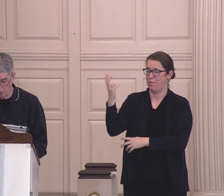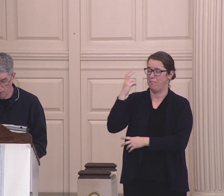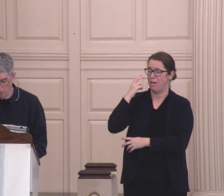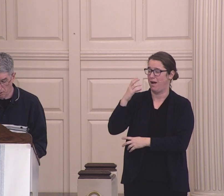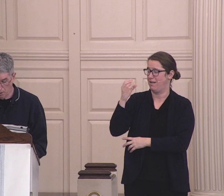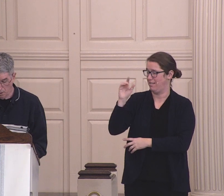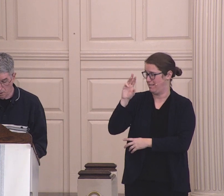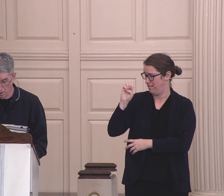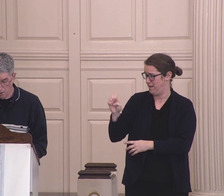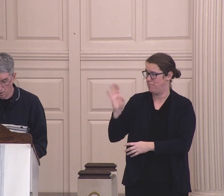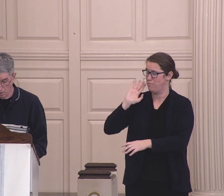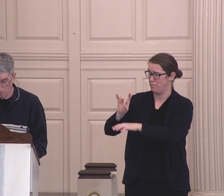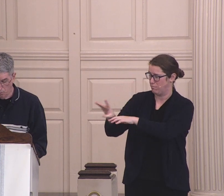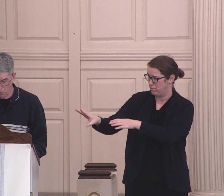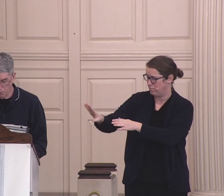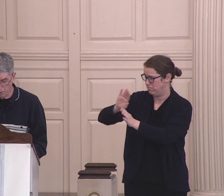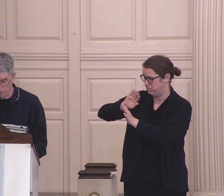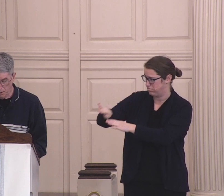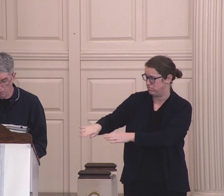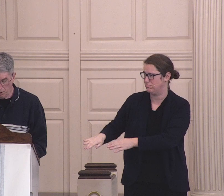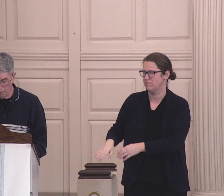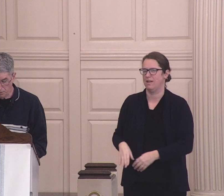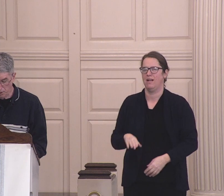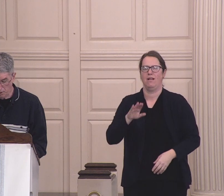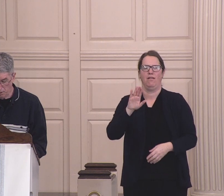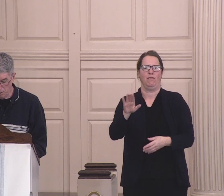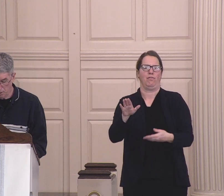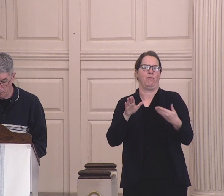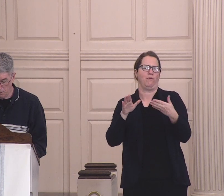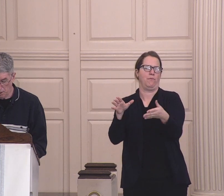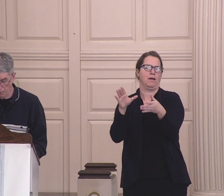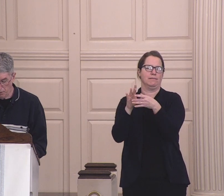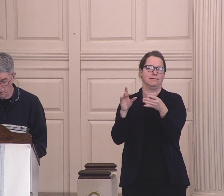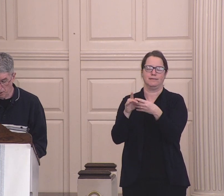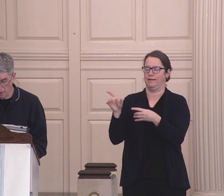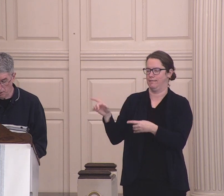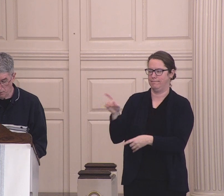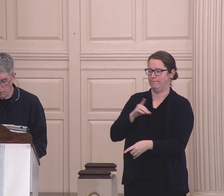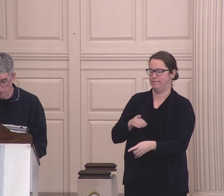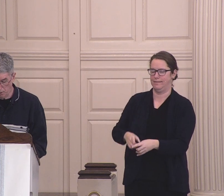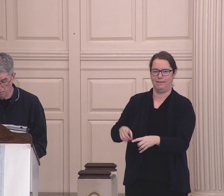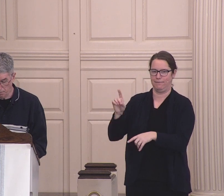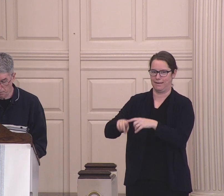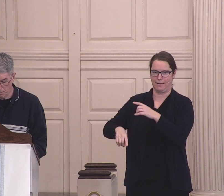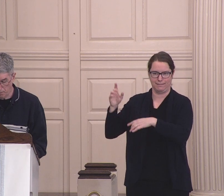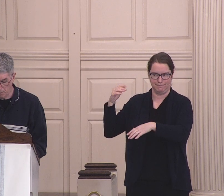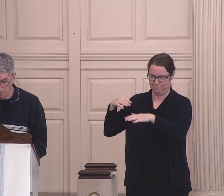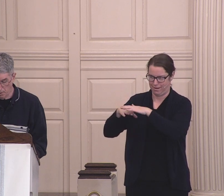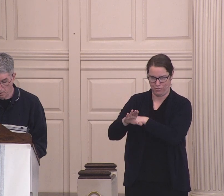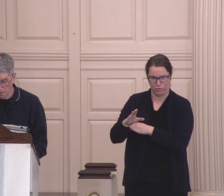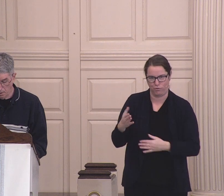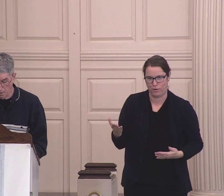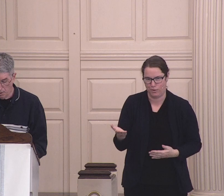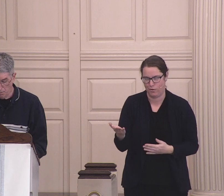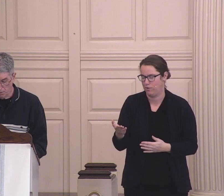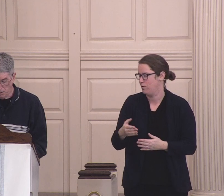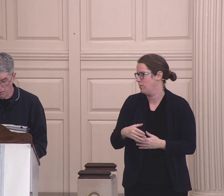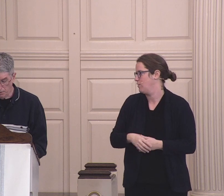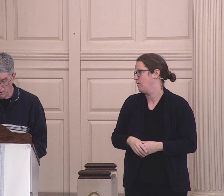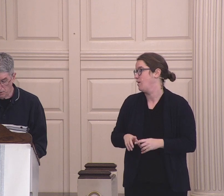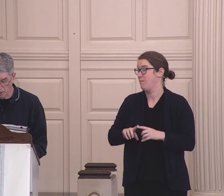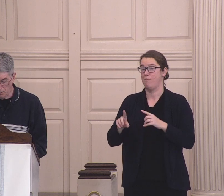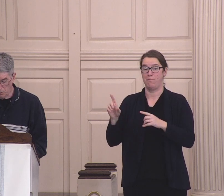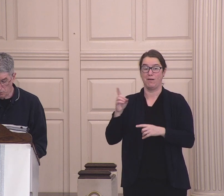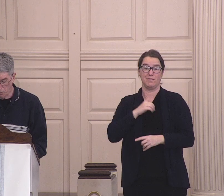away," which was their way of saying, "David cannot enter here." But